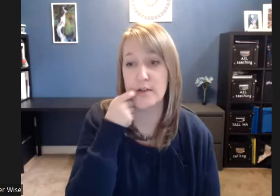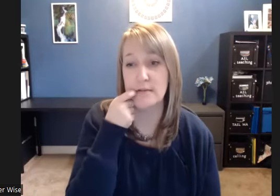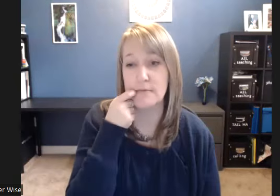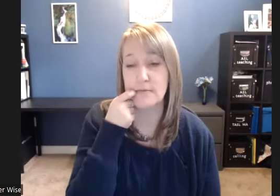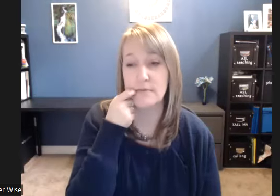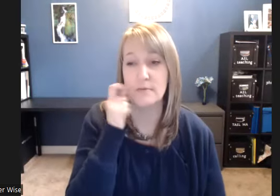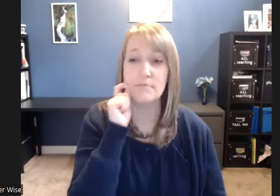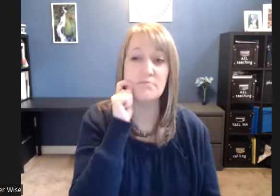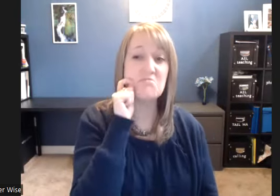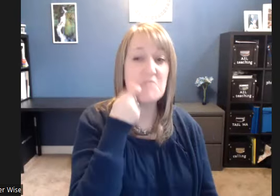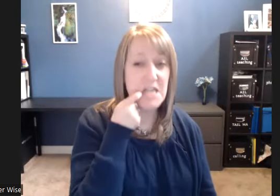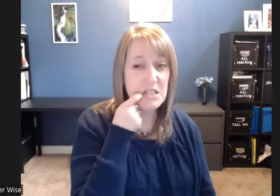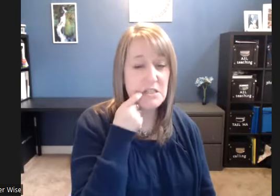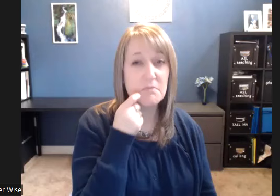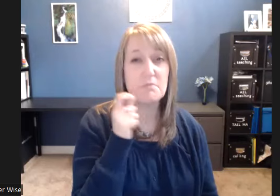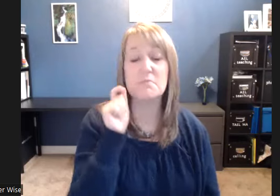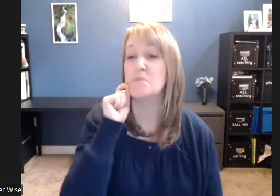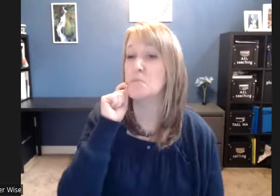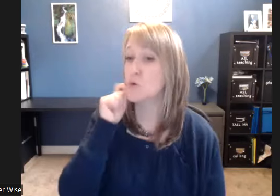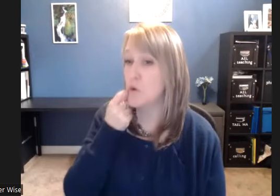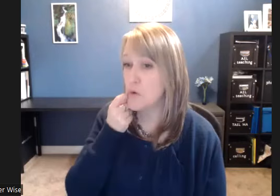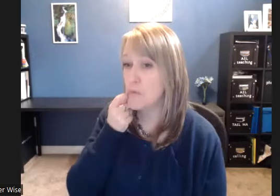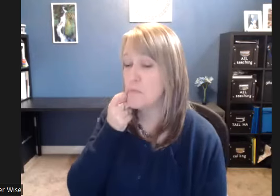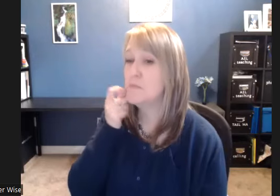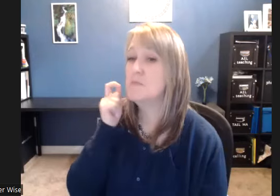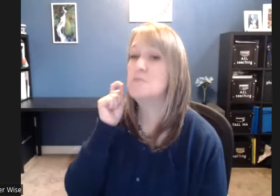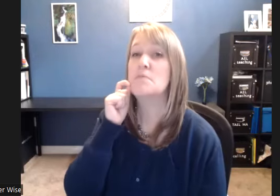it. Neat. Cool.